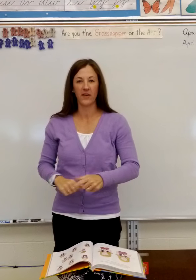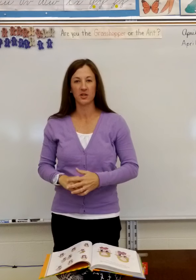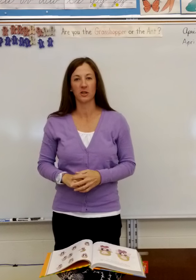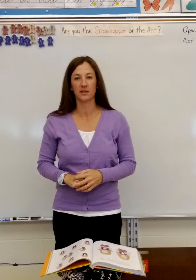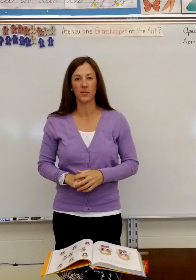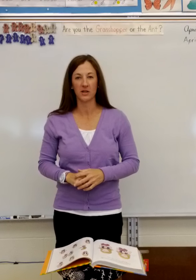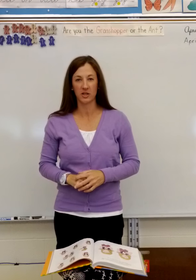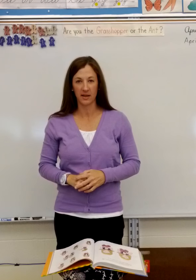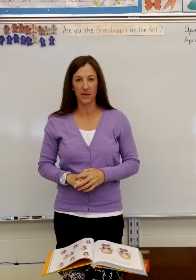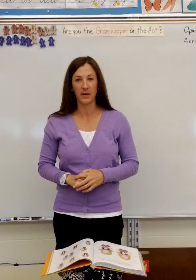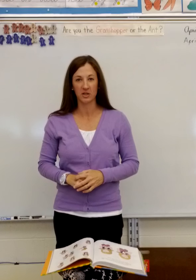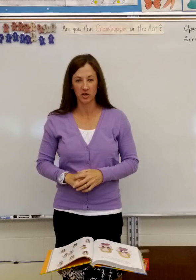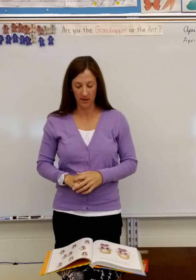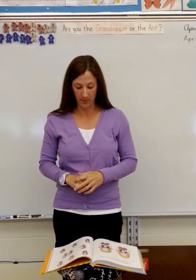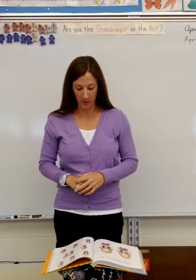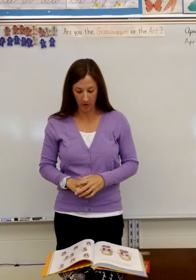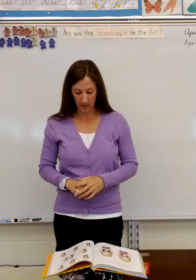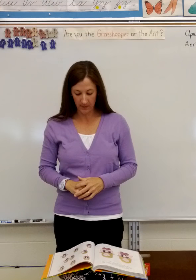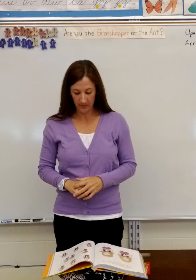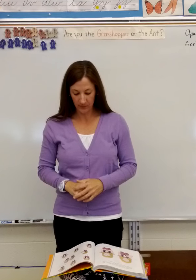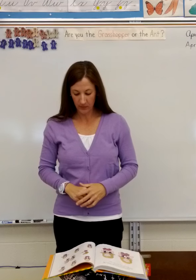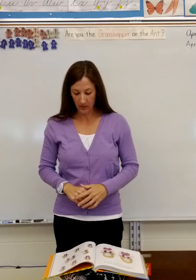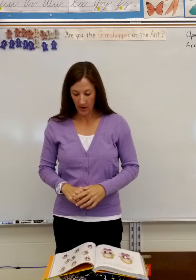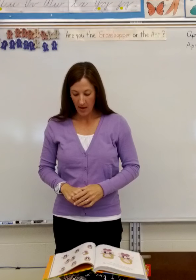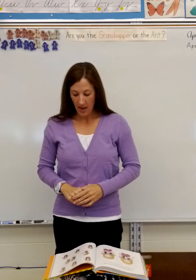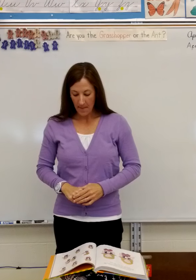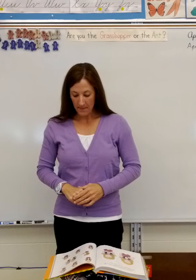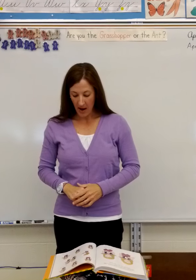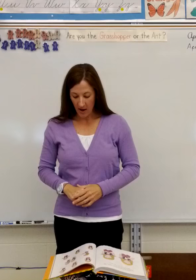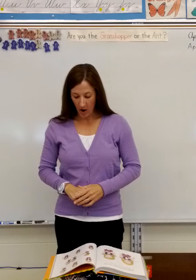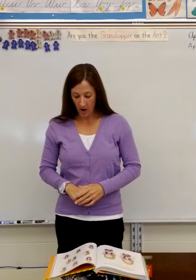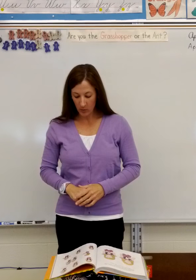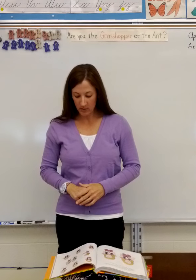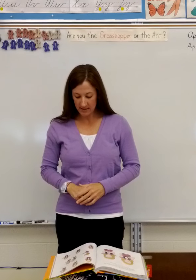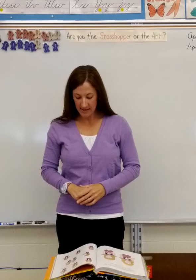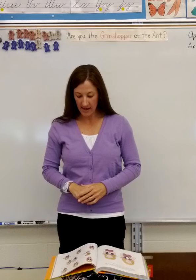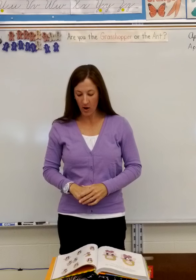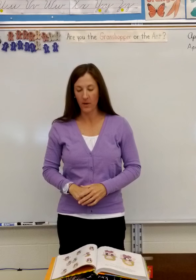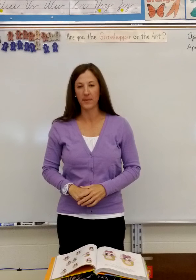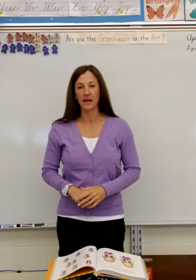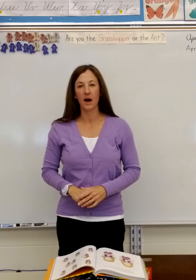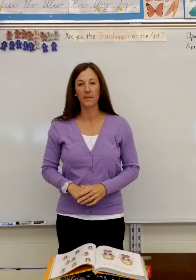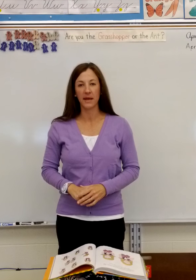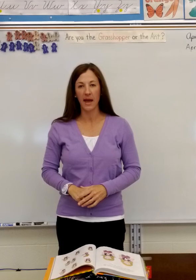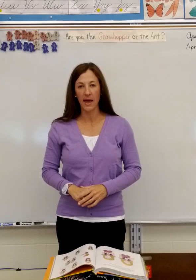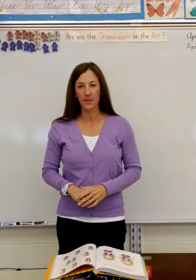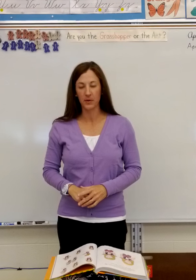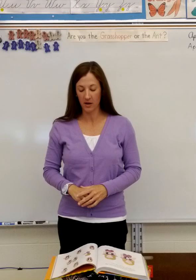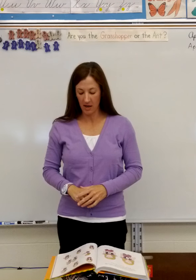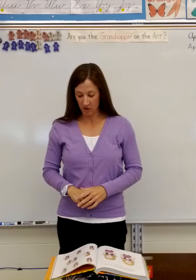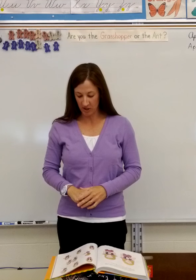facial expression in the picture in the book. My heart was set on becoming a